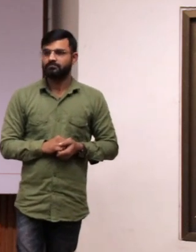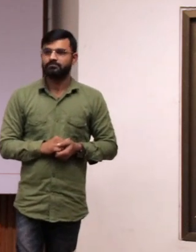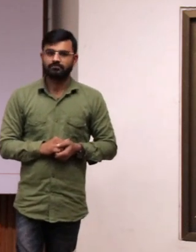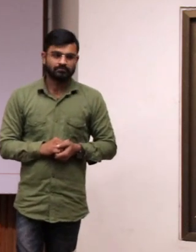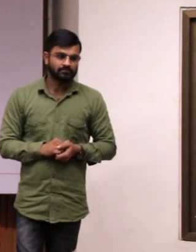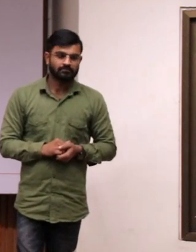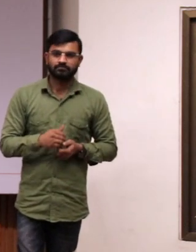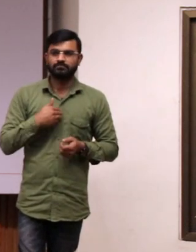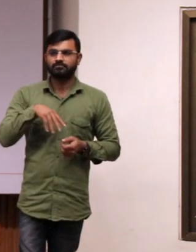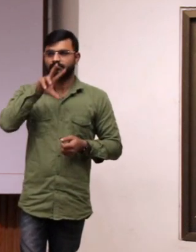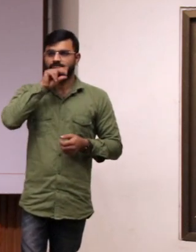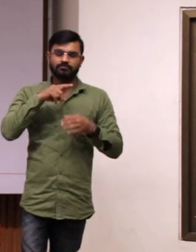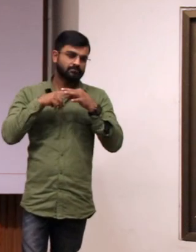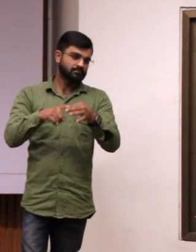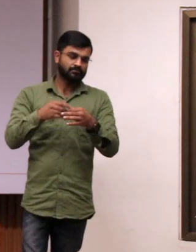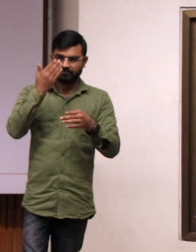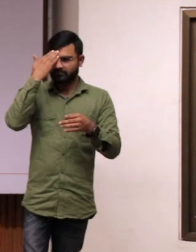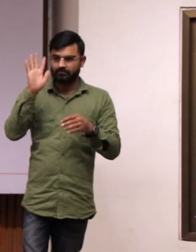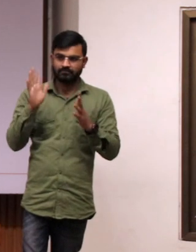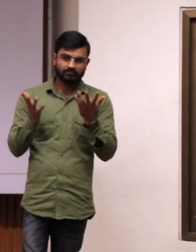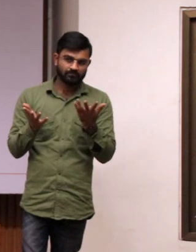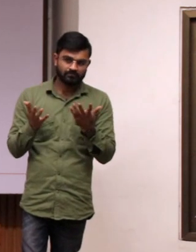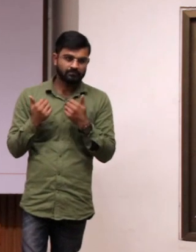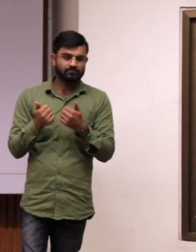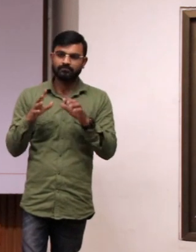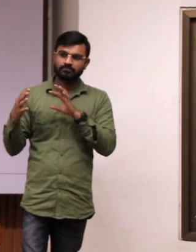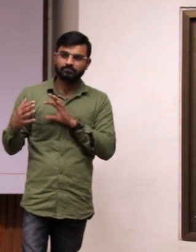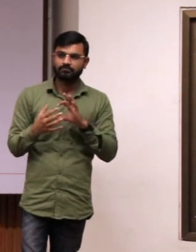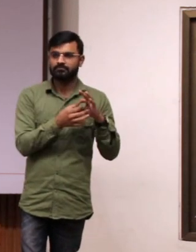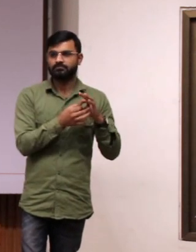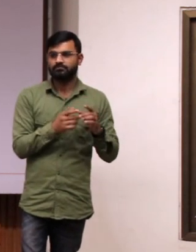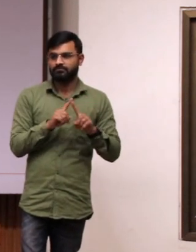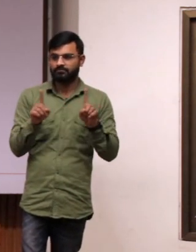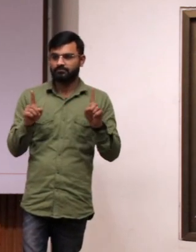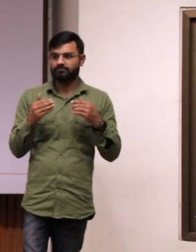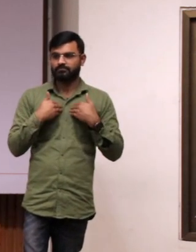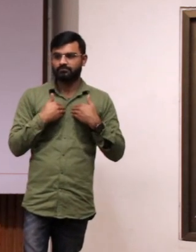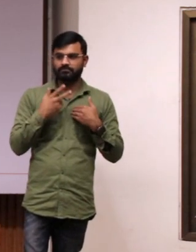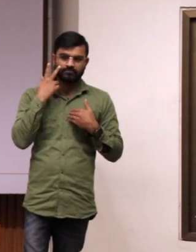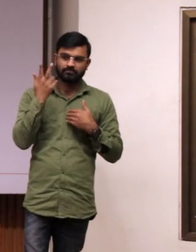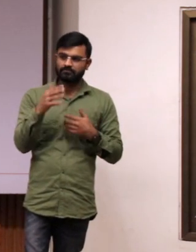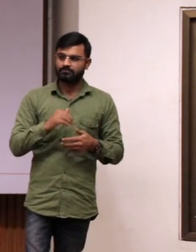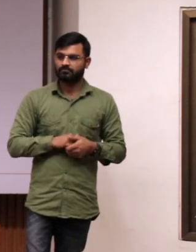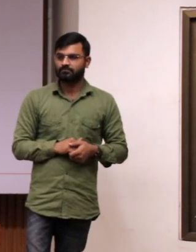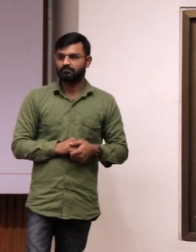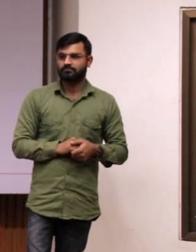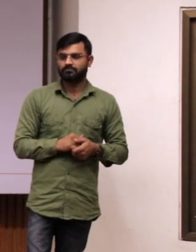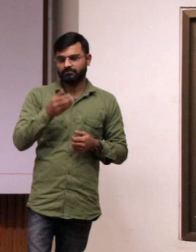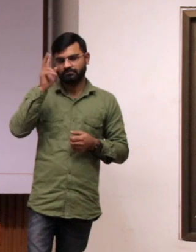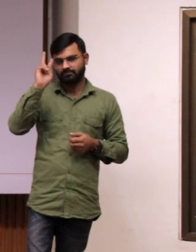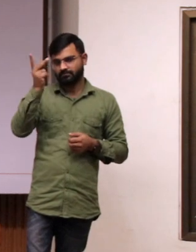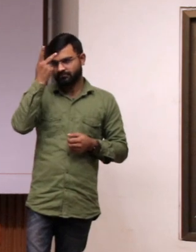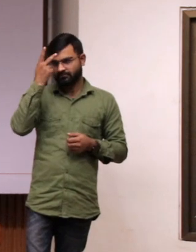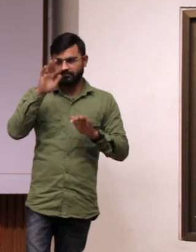yes, sir. We have time till like 10 minutes. So, I mean, my question, I don't know whether it's very relevant or not. Please. But I do see a misconception